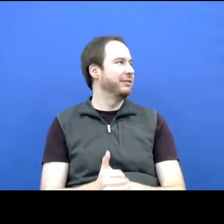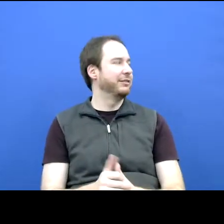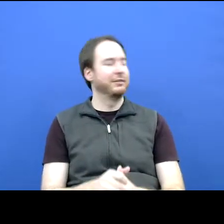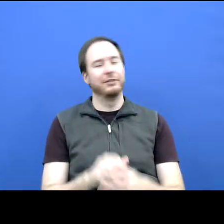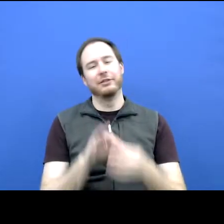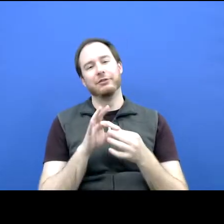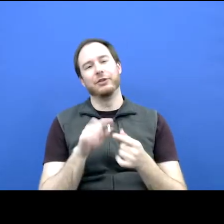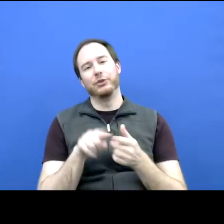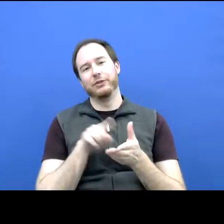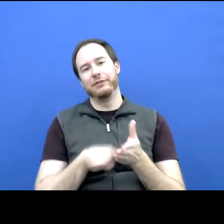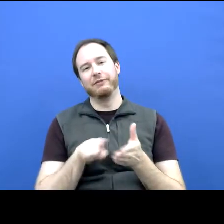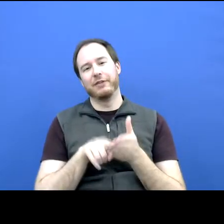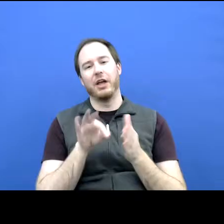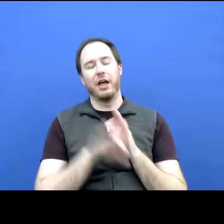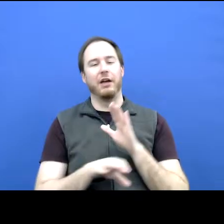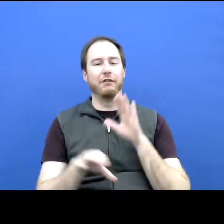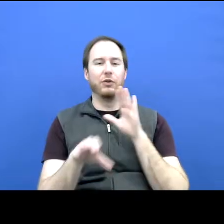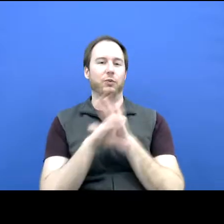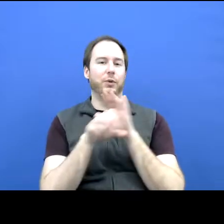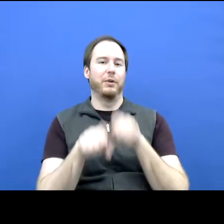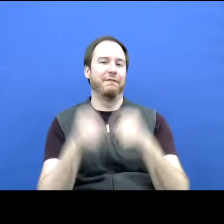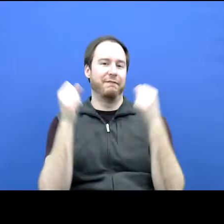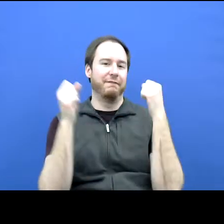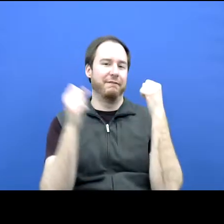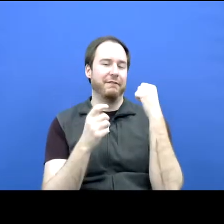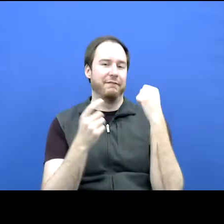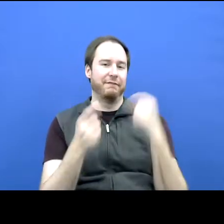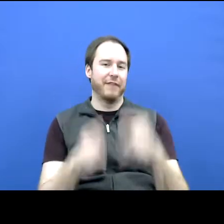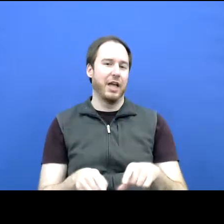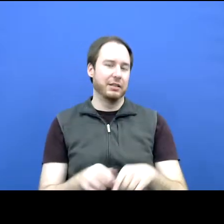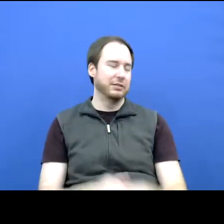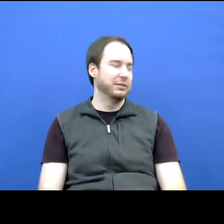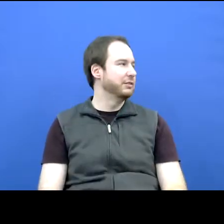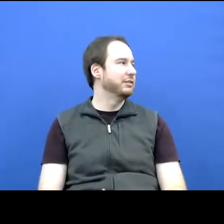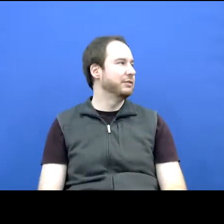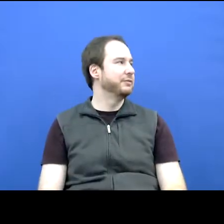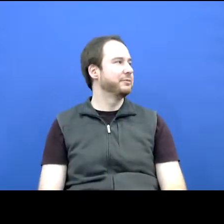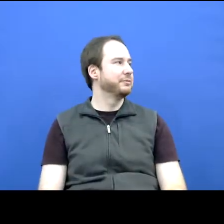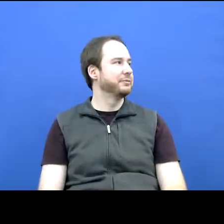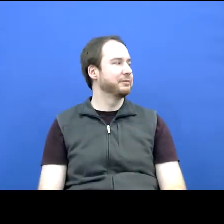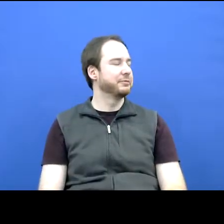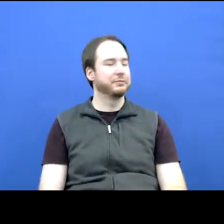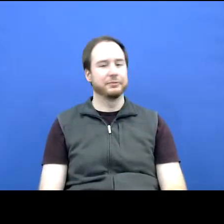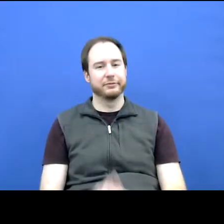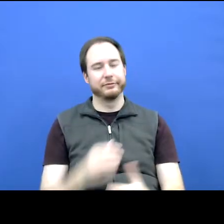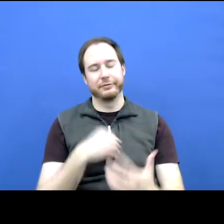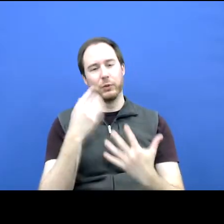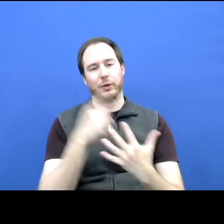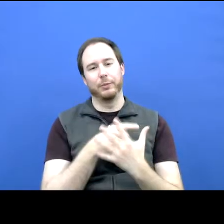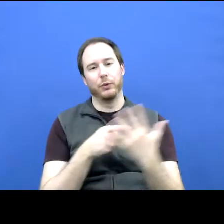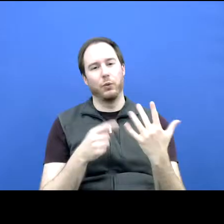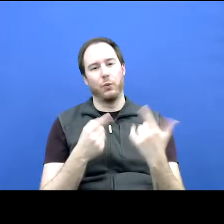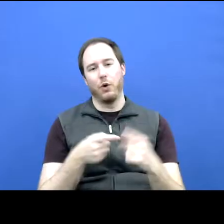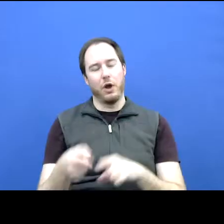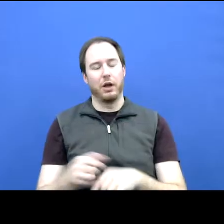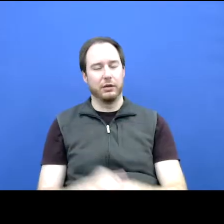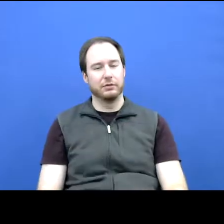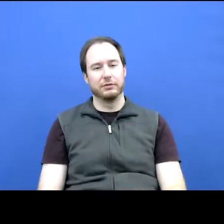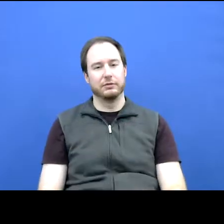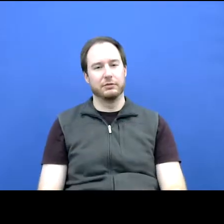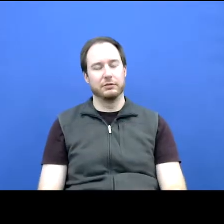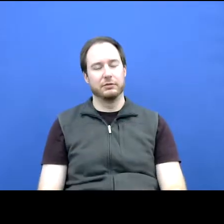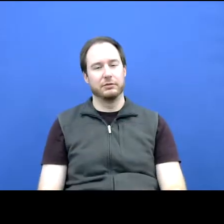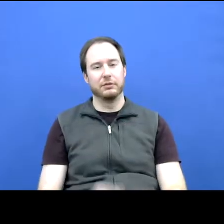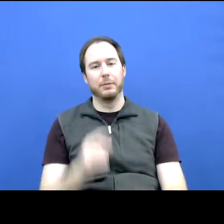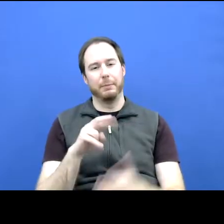an investigation of a criminal offense. It is. Okay. I just wanted to keep you guys up to date. So, but